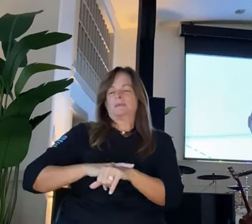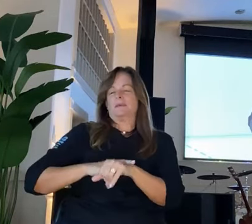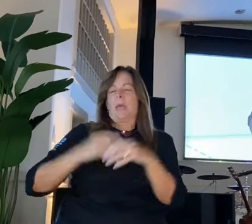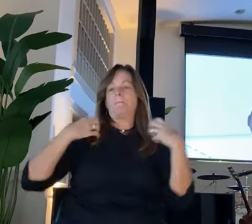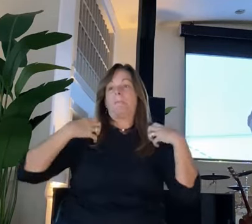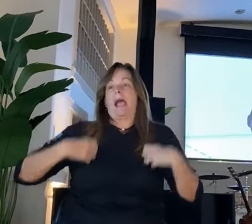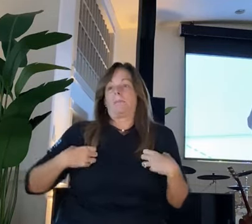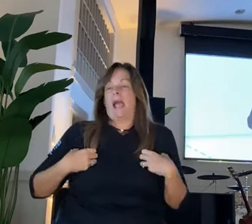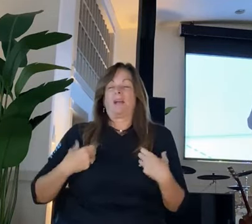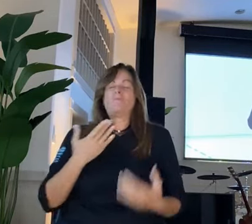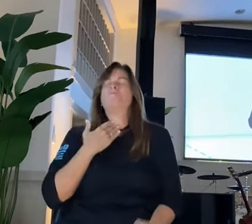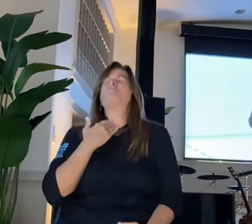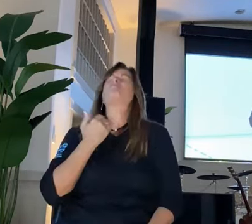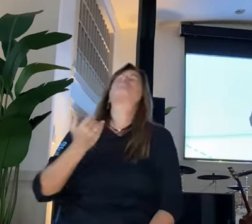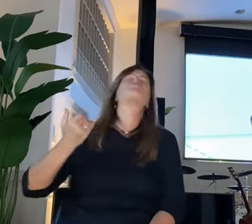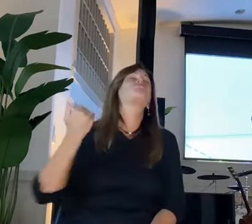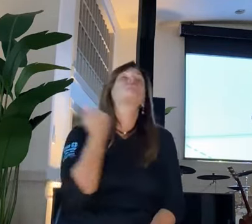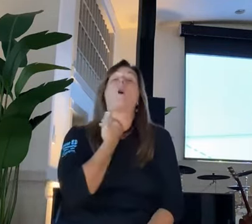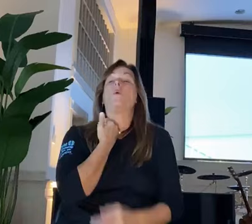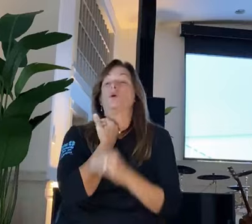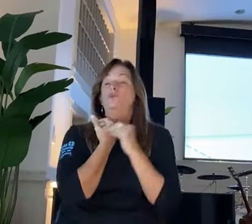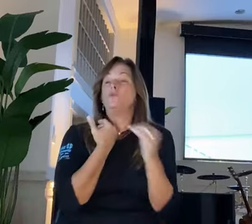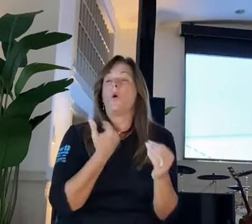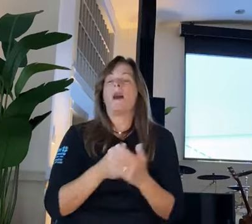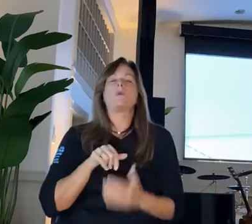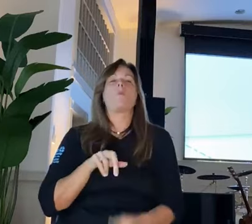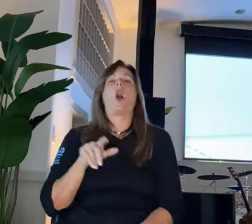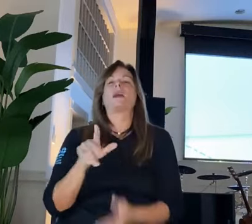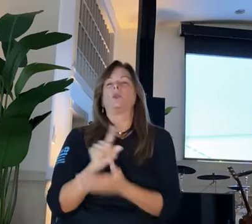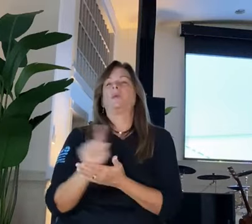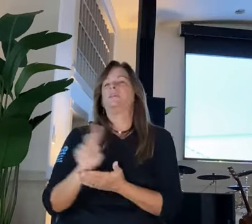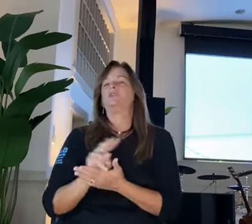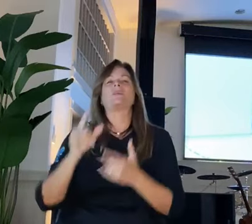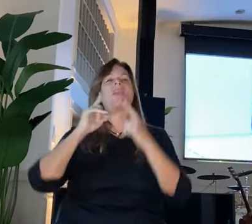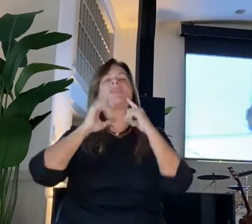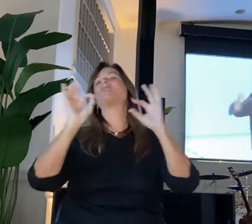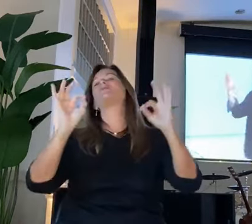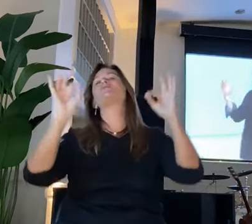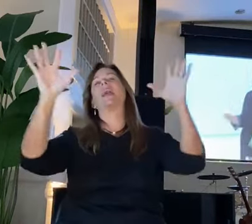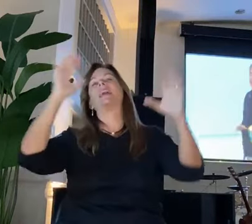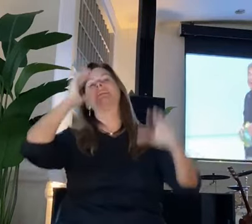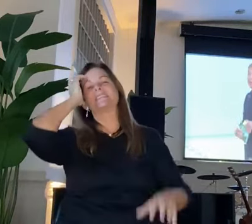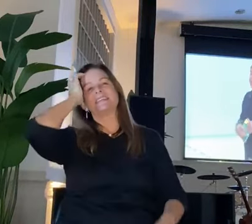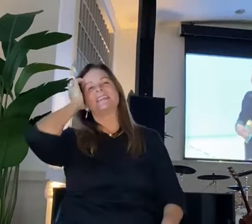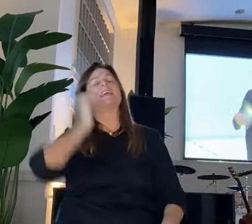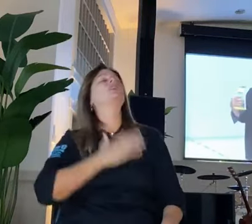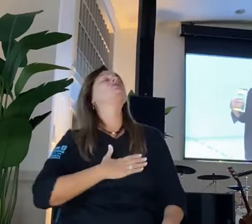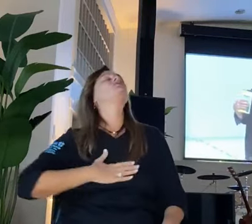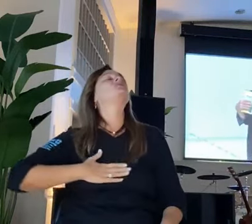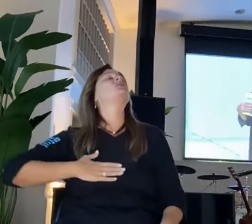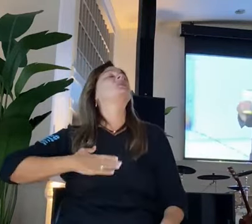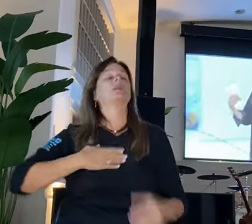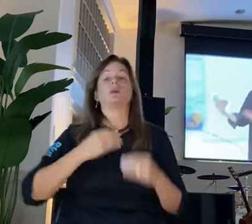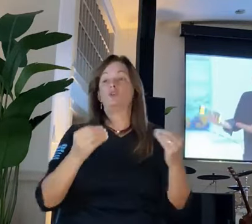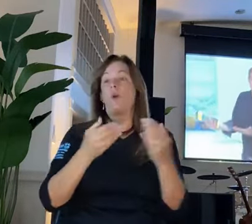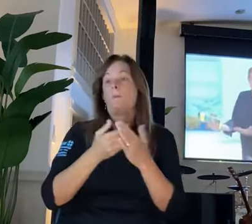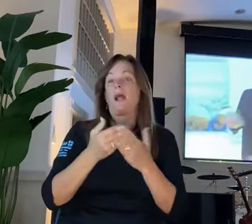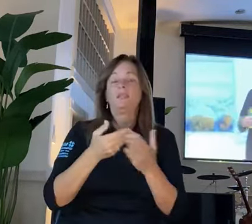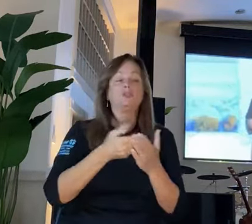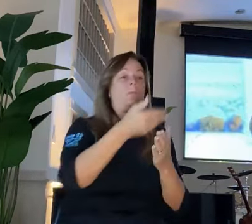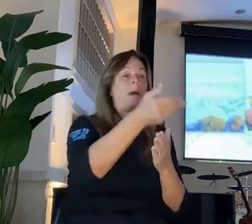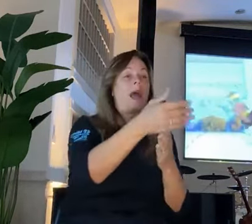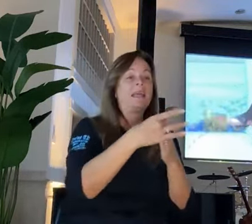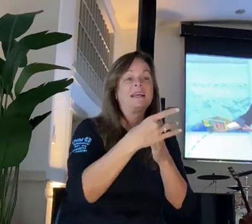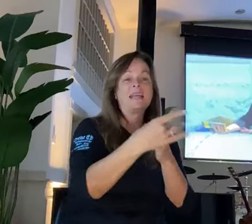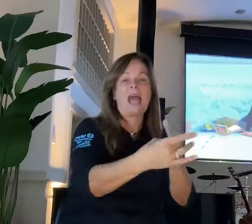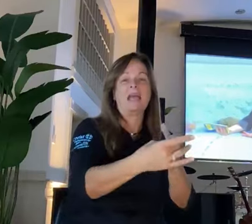And we had no money. And we were just backpacking for a couple weeks, and I thought it was a great idea, and I had a good time. But I had no money to like get a guide.